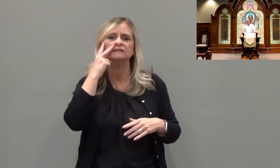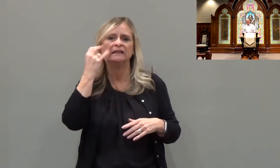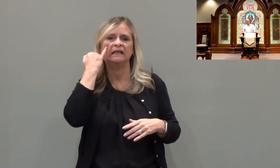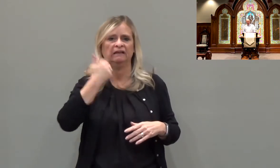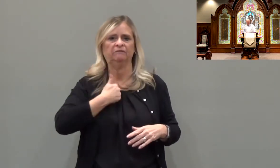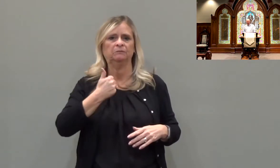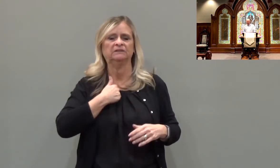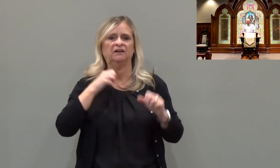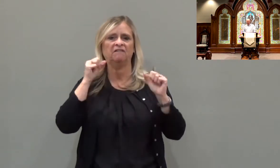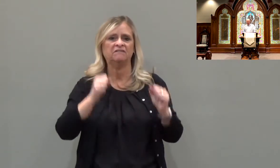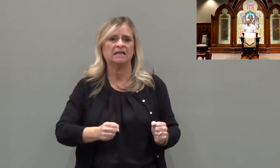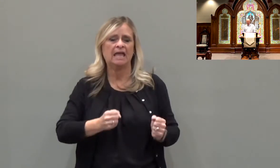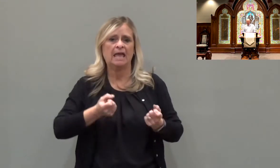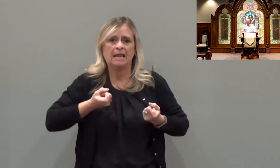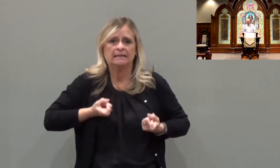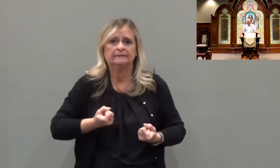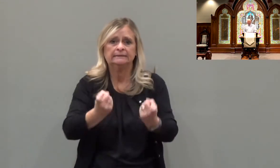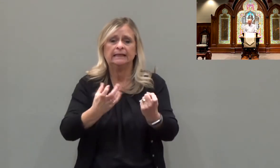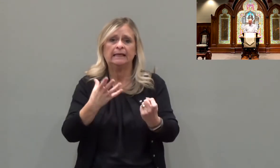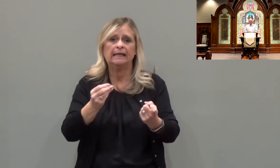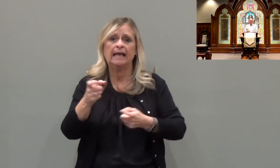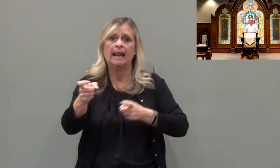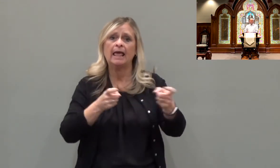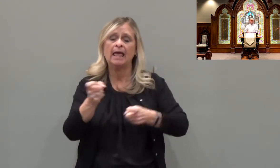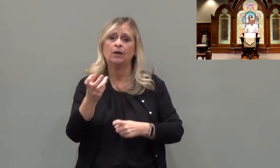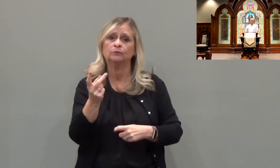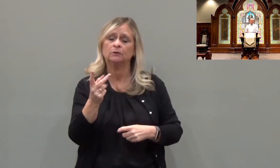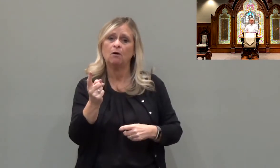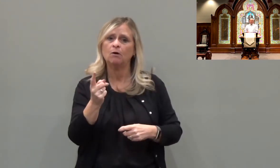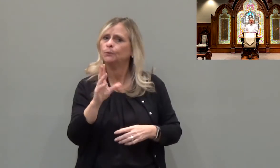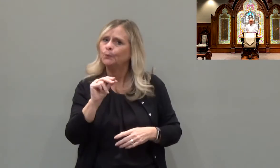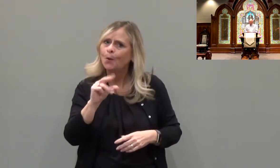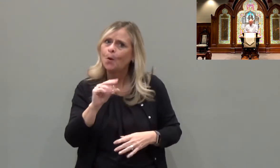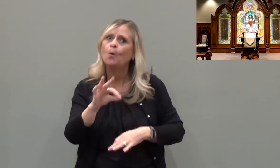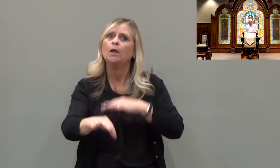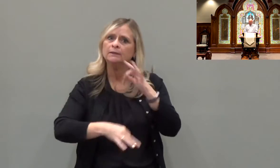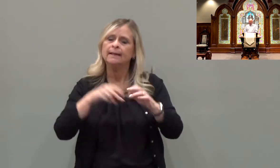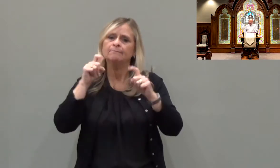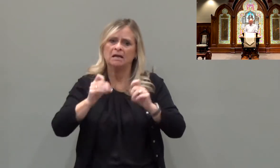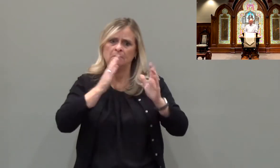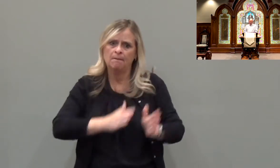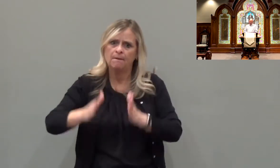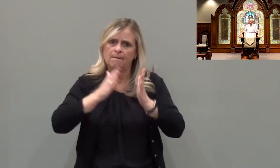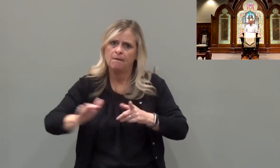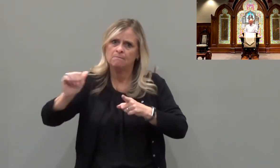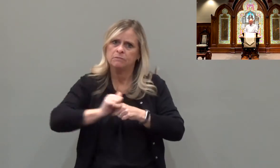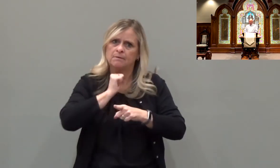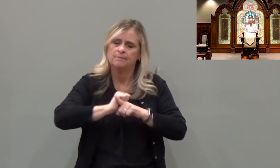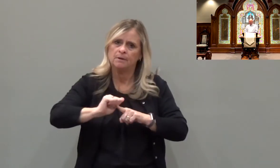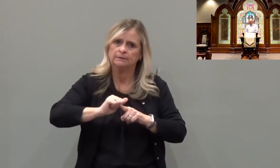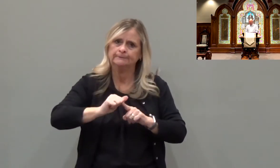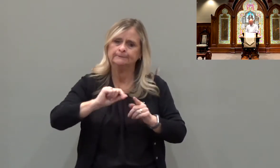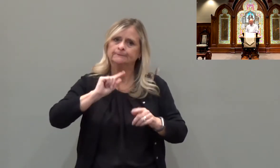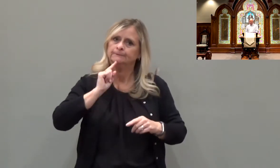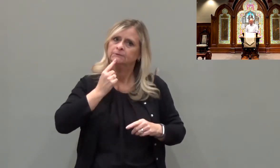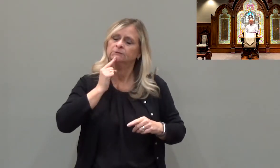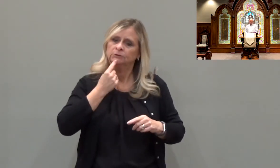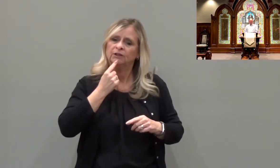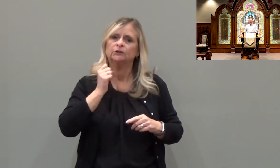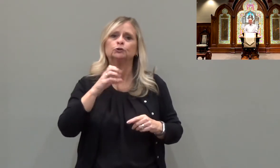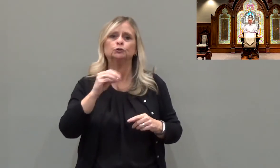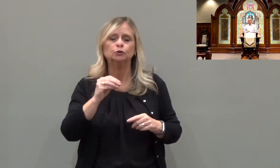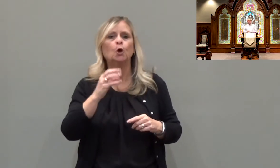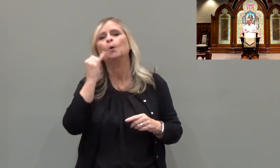skier and dog handler. You prepare with intensity all the time so that when conditions turn against